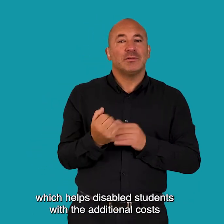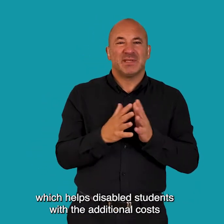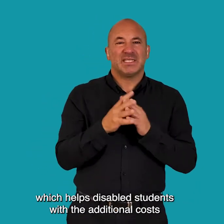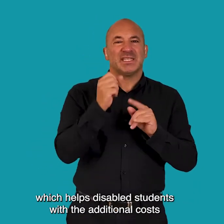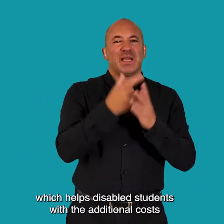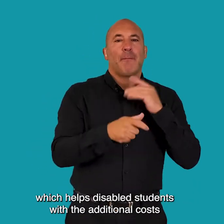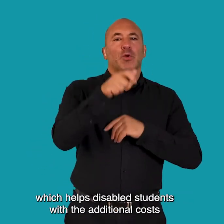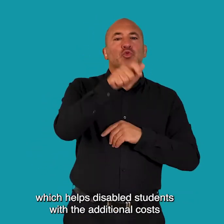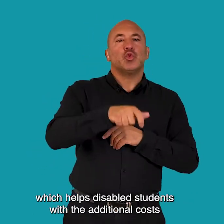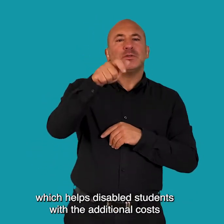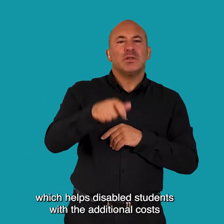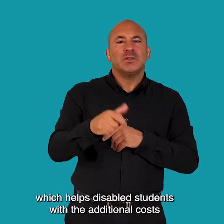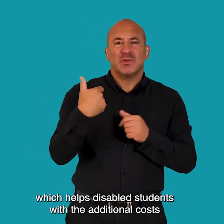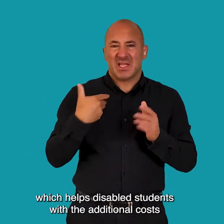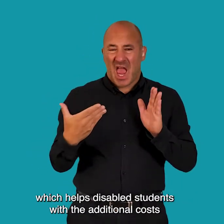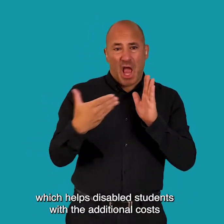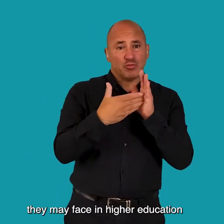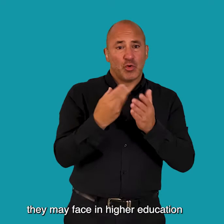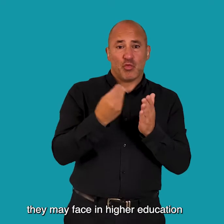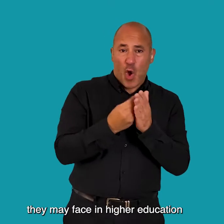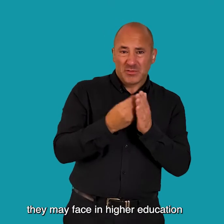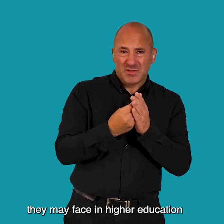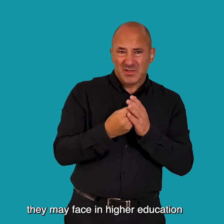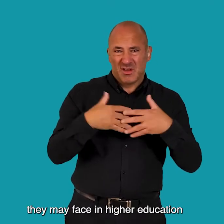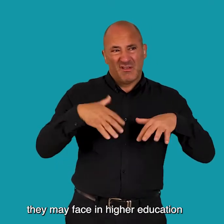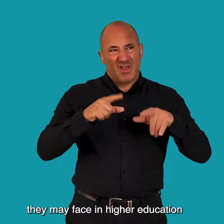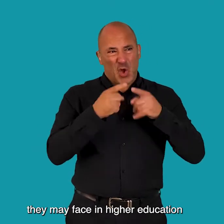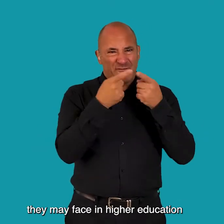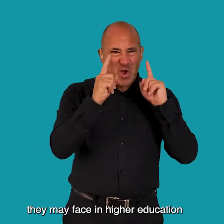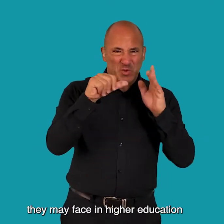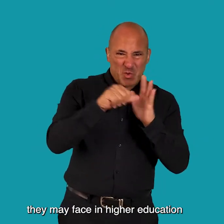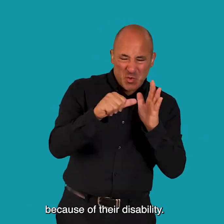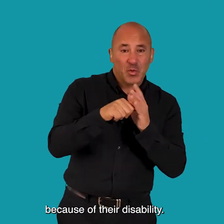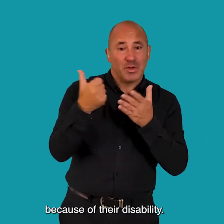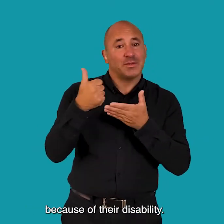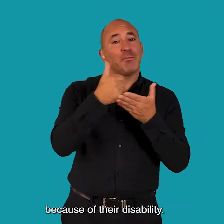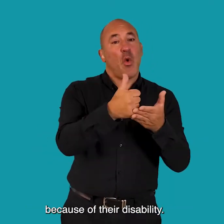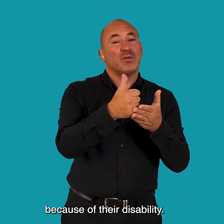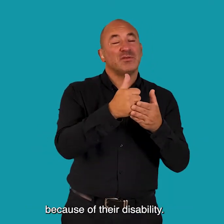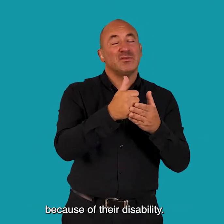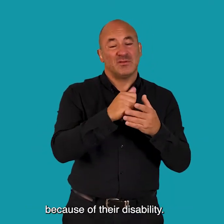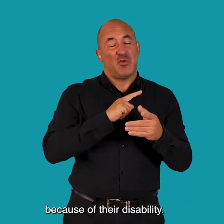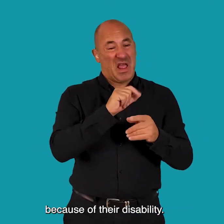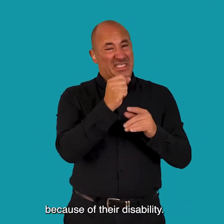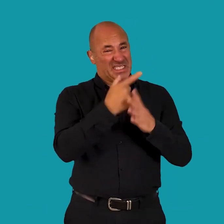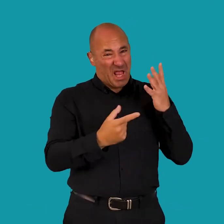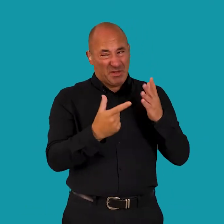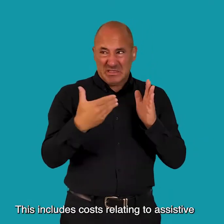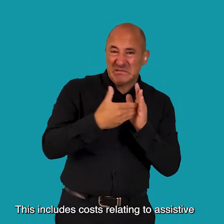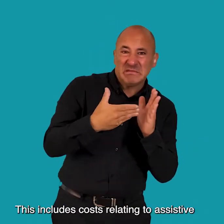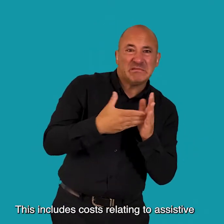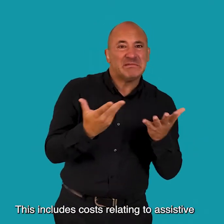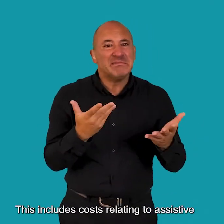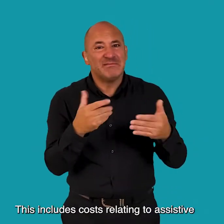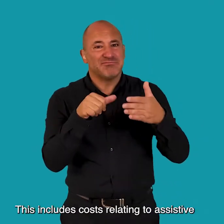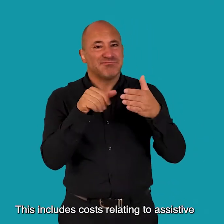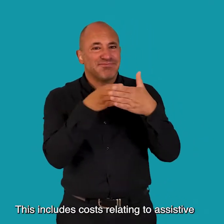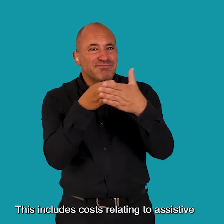disabled students with the additional costs they may face in higher education because of their disability. This includes costs relating